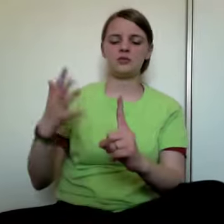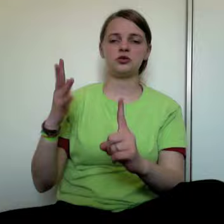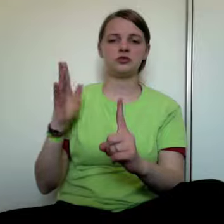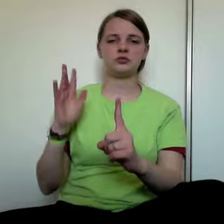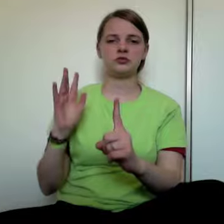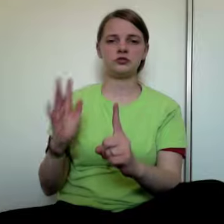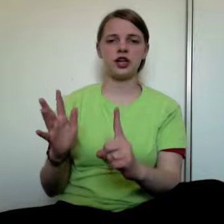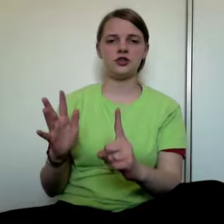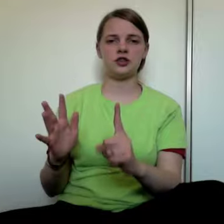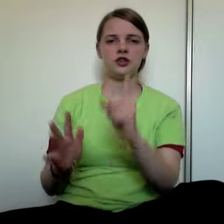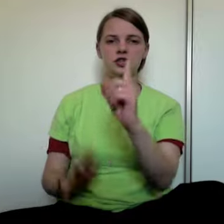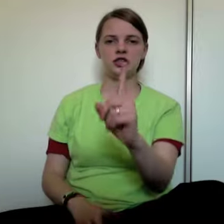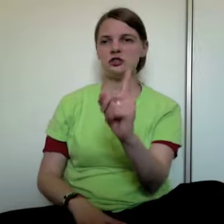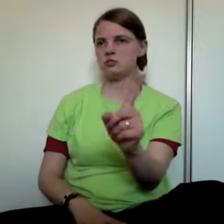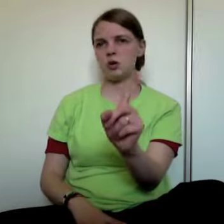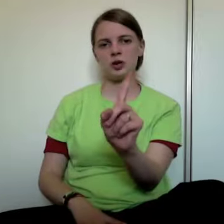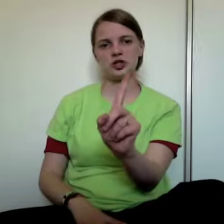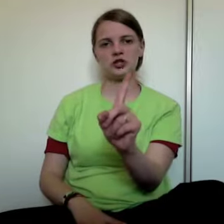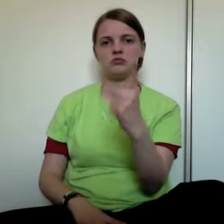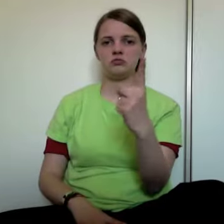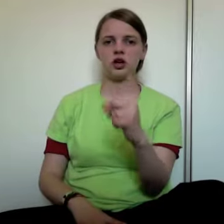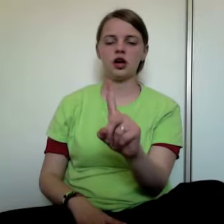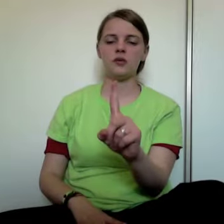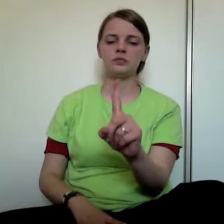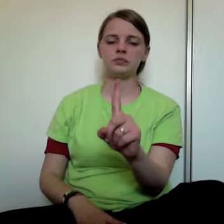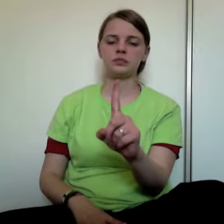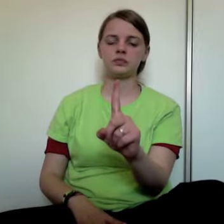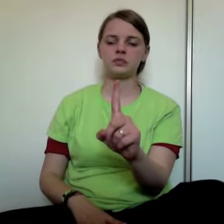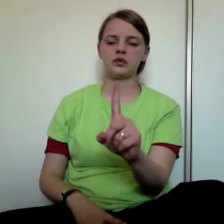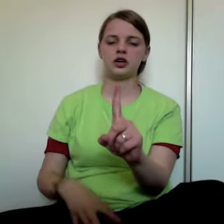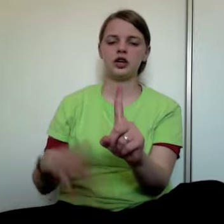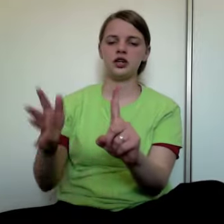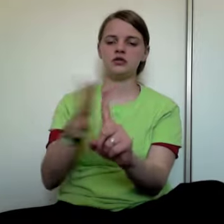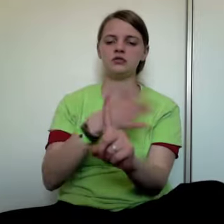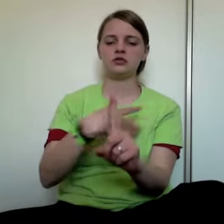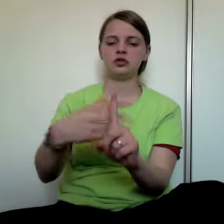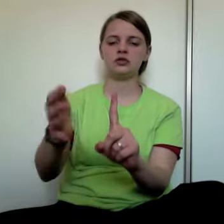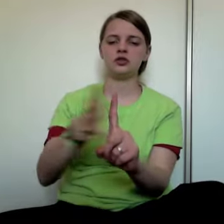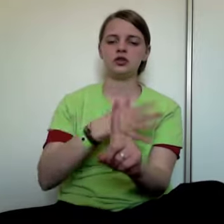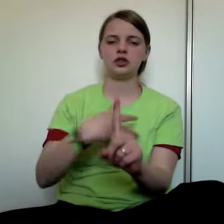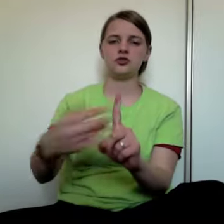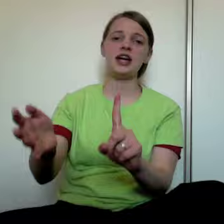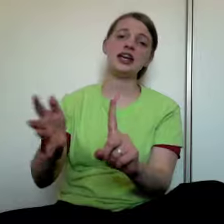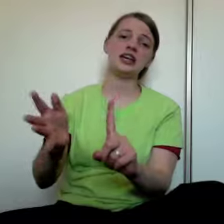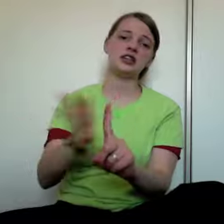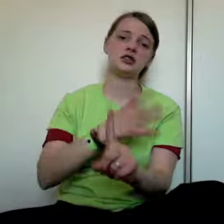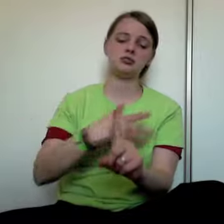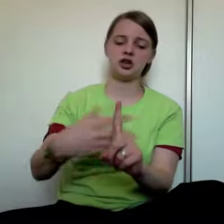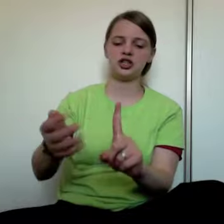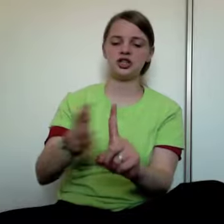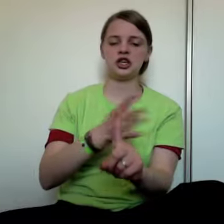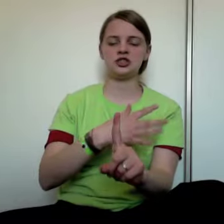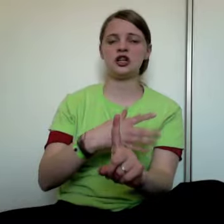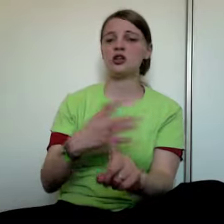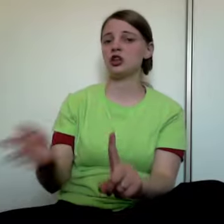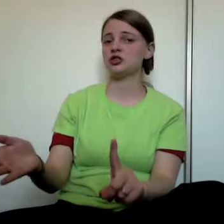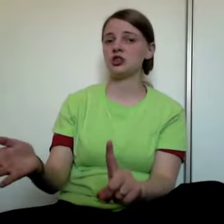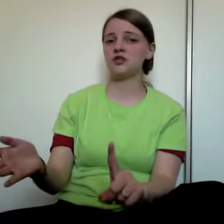So flattery. This is a person. And then the right hand brushes against it. Unless you're